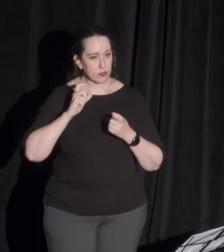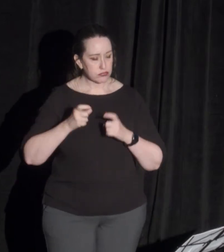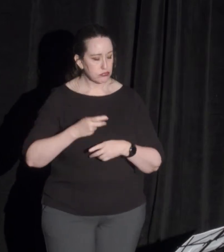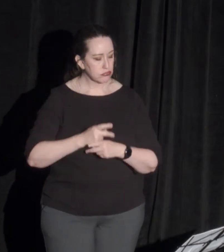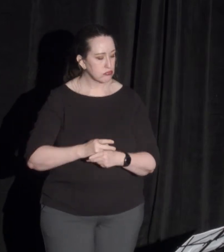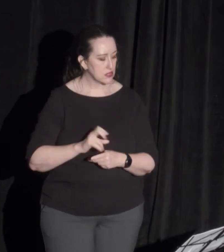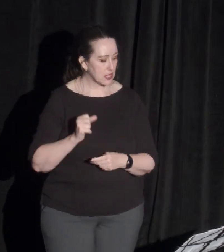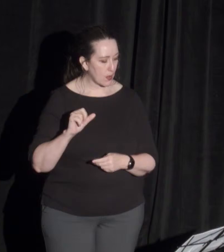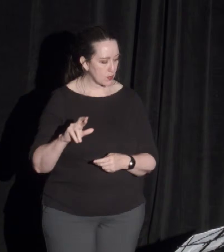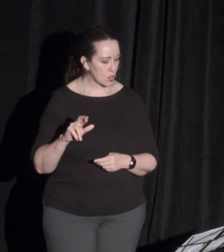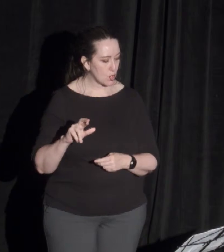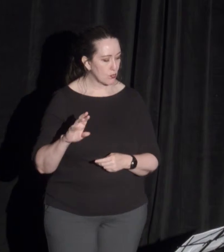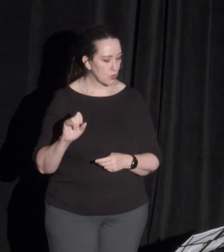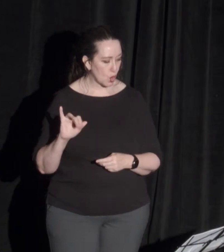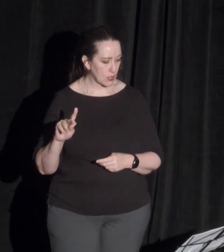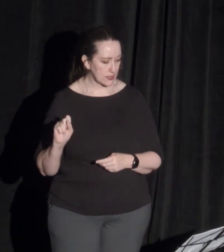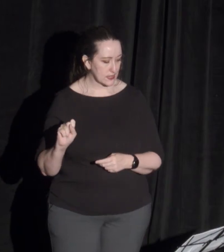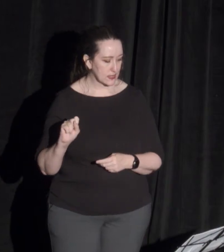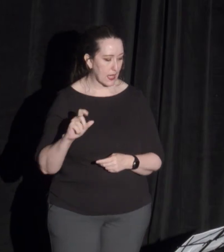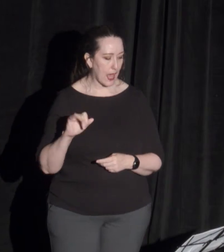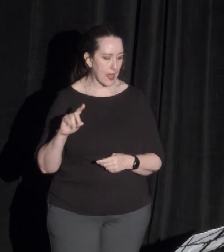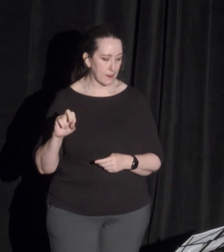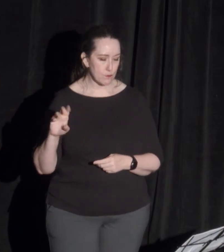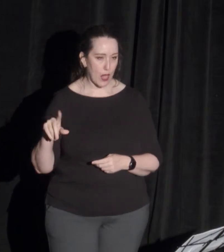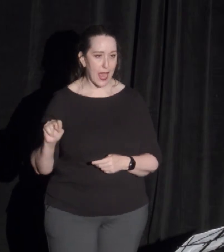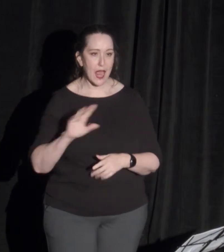Pracht, and the entire Escape Pod team.